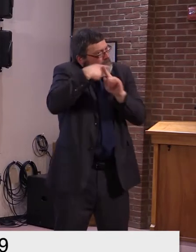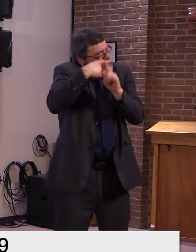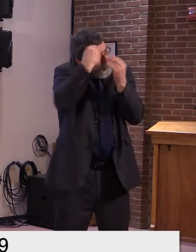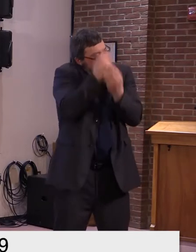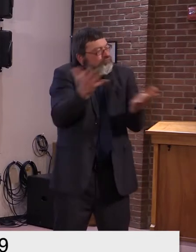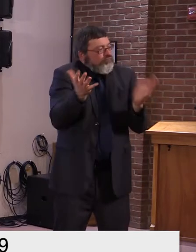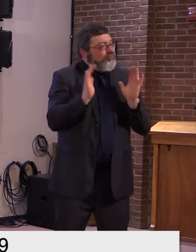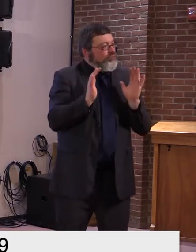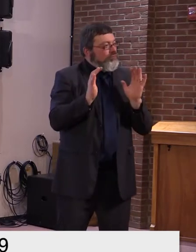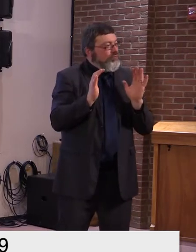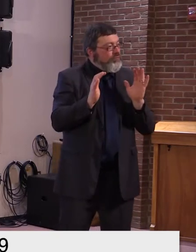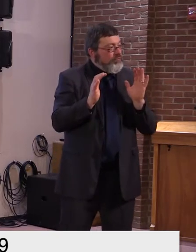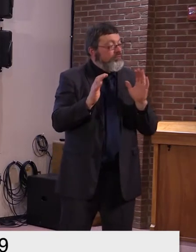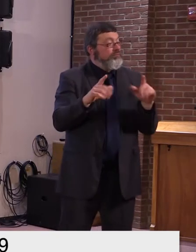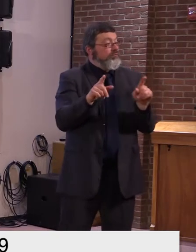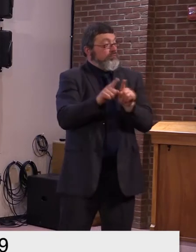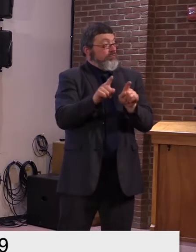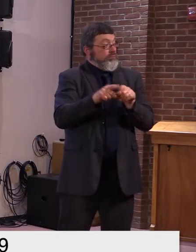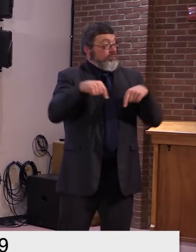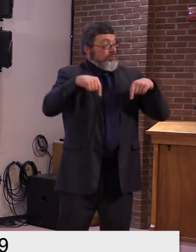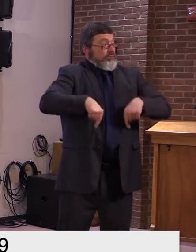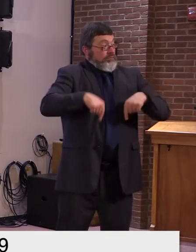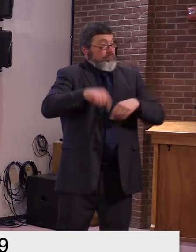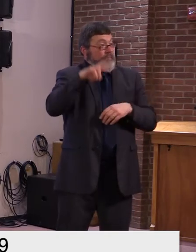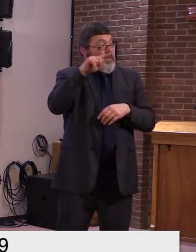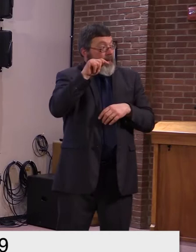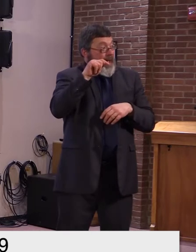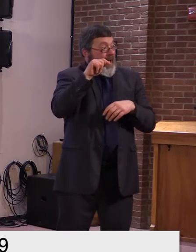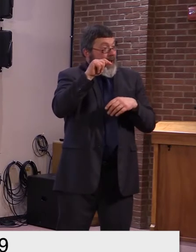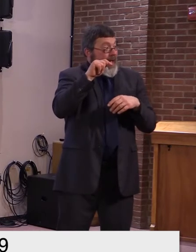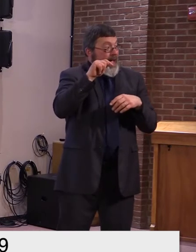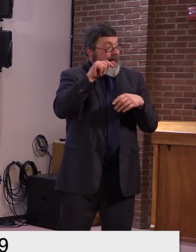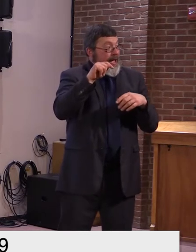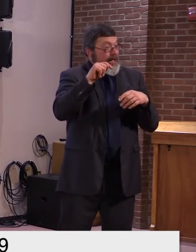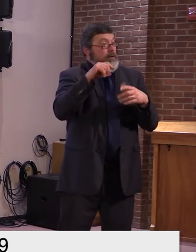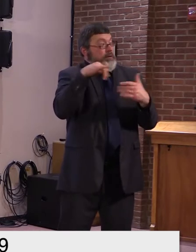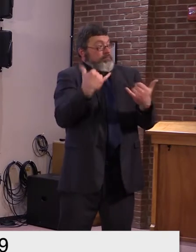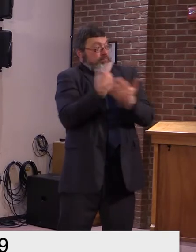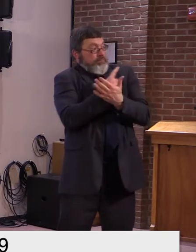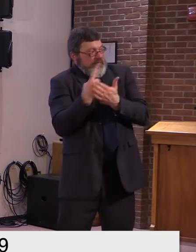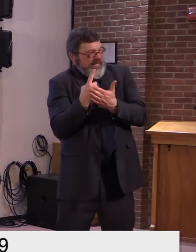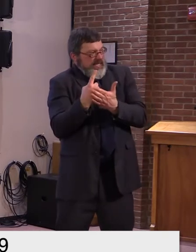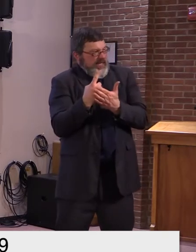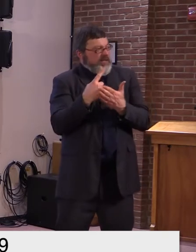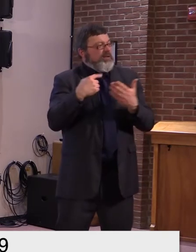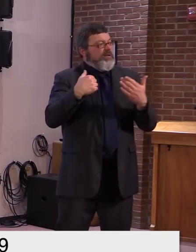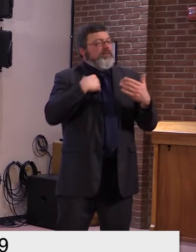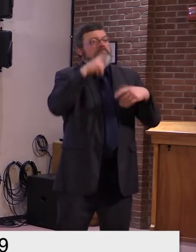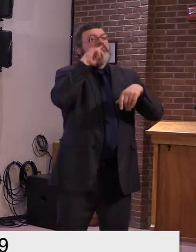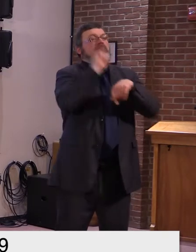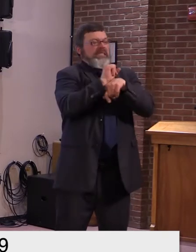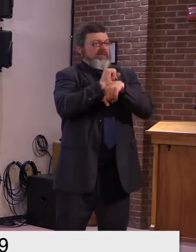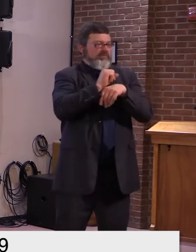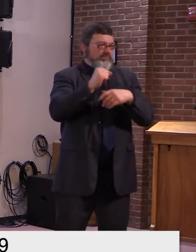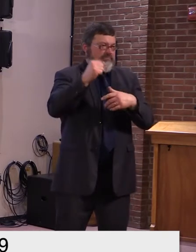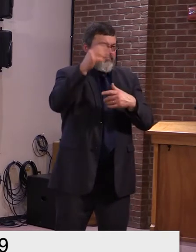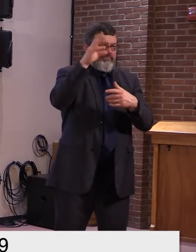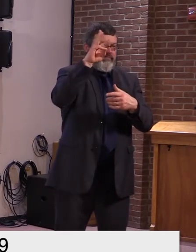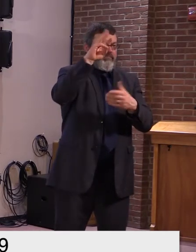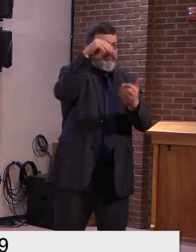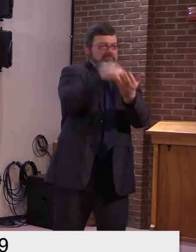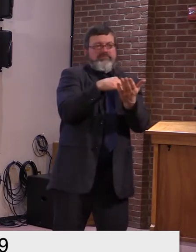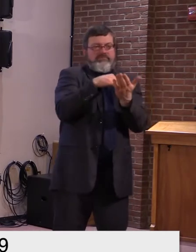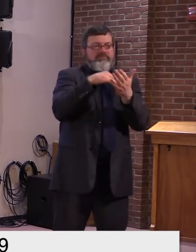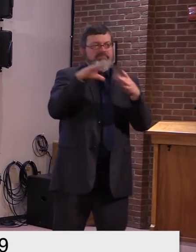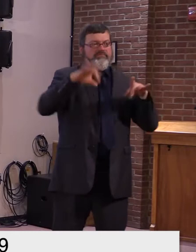an additional 1,000 cases at a constant 10-day rate. Turning to our weekly numbers, we reported